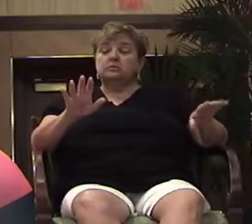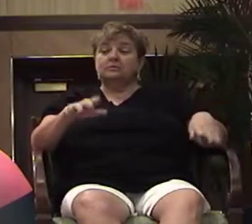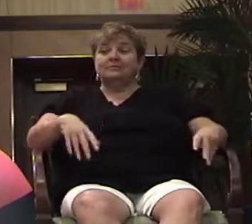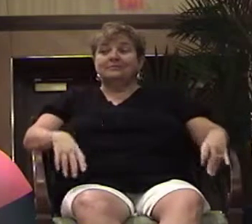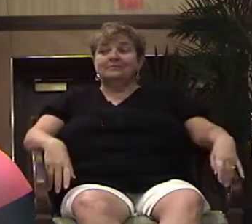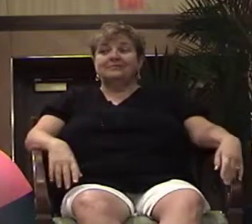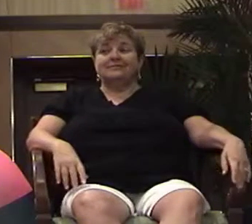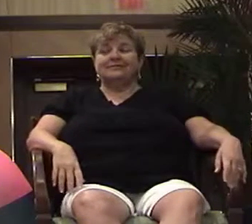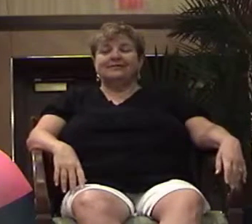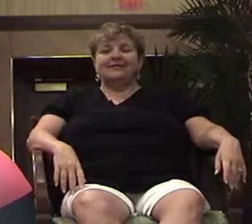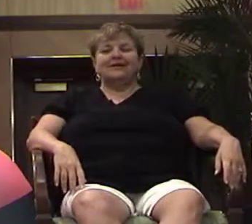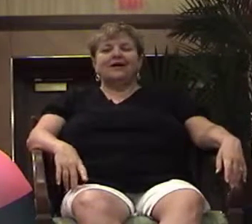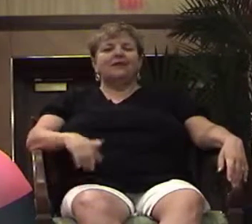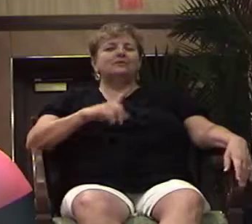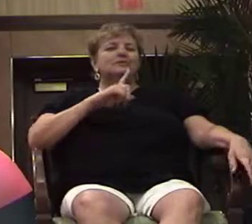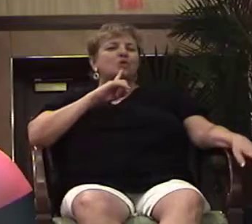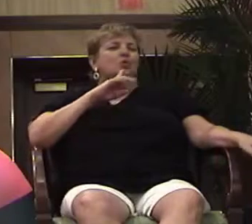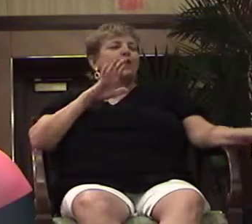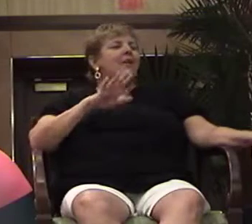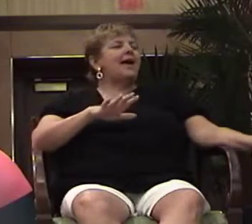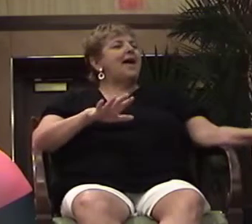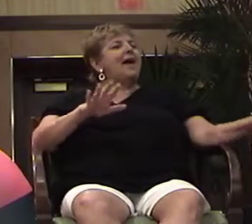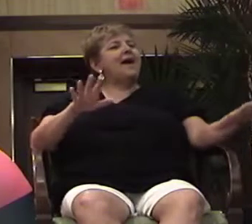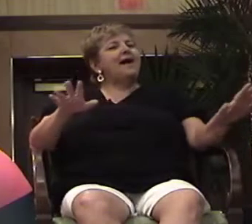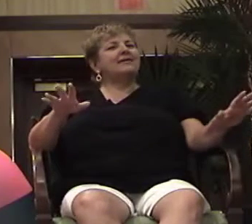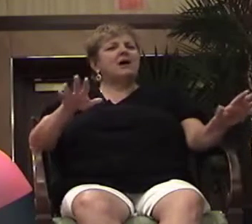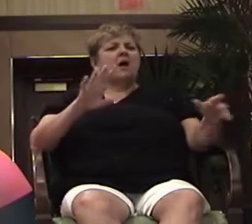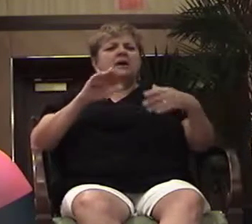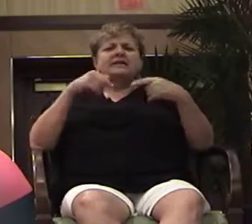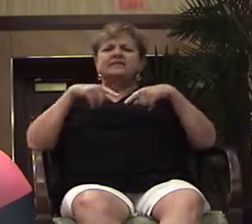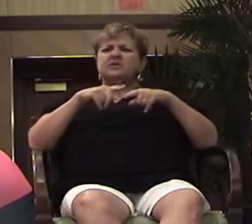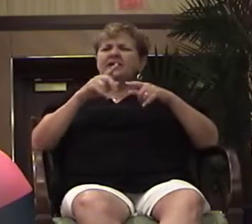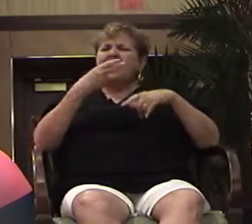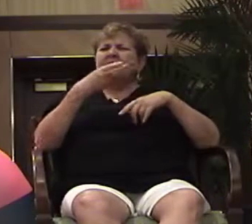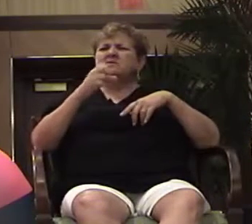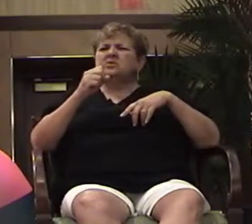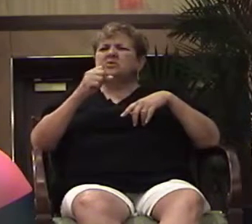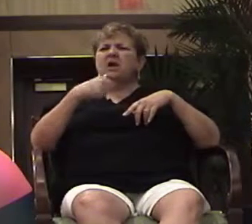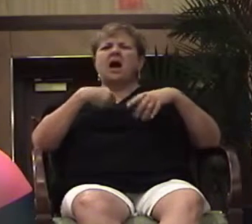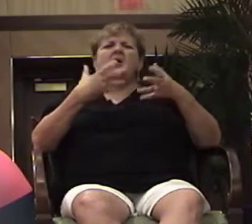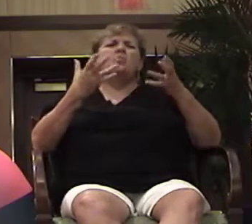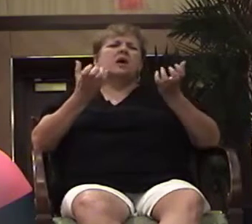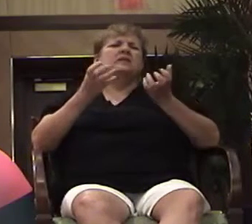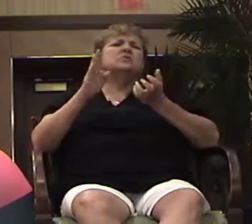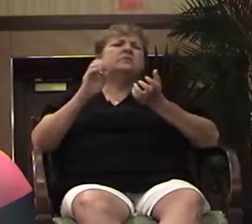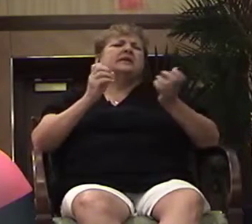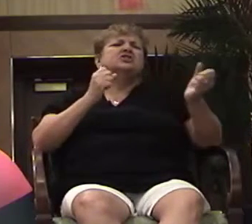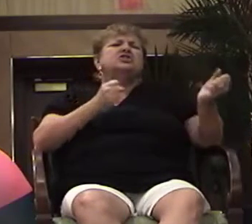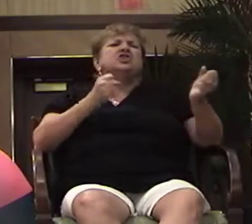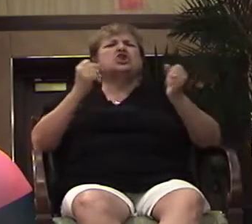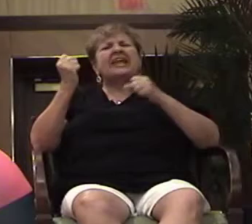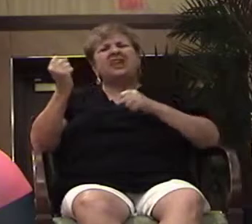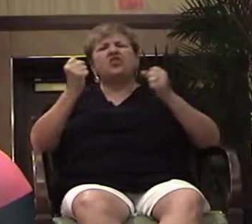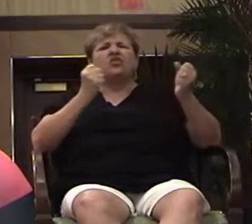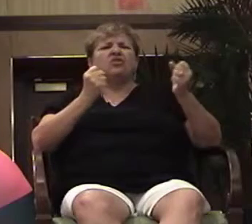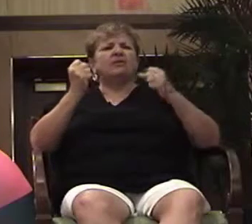I was so relaxed. You know, all through high school, I wanted to be a cheerleader. I so